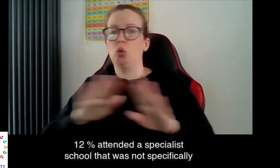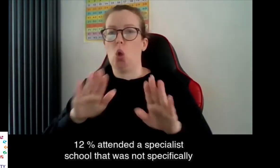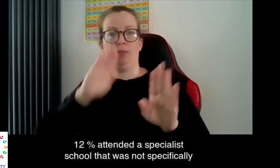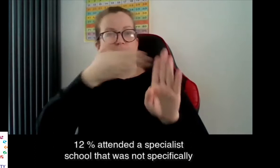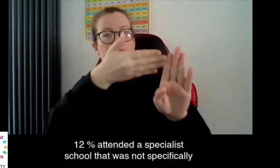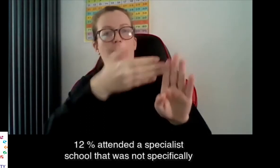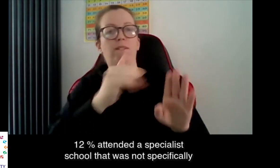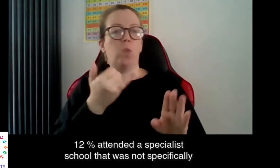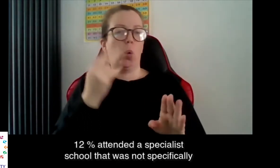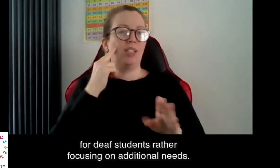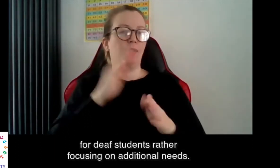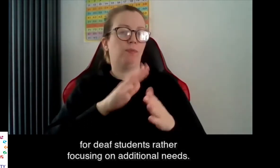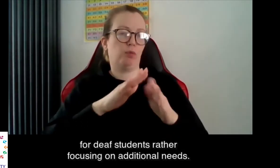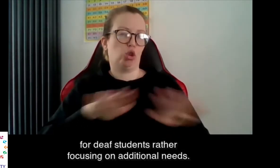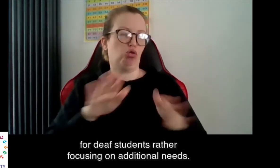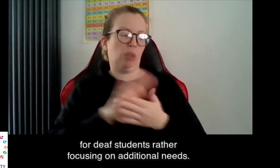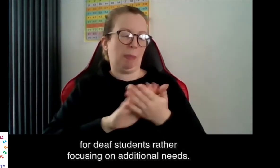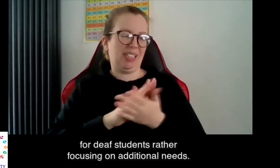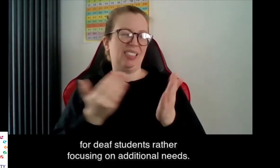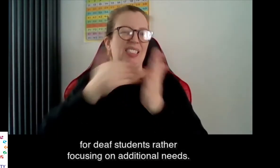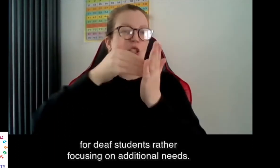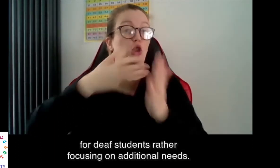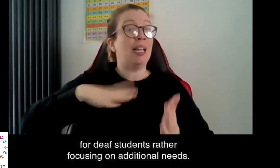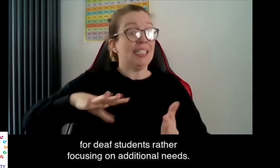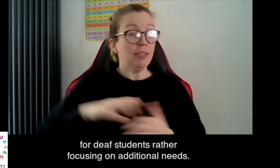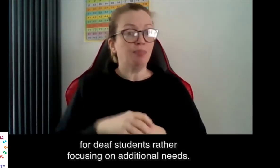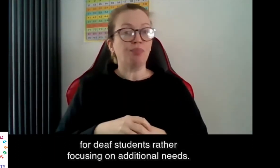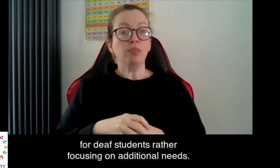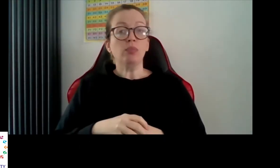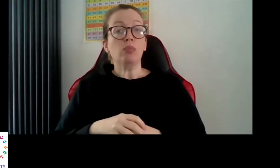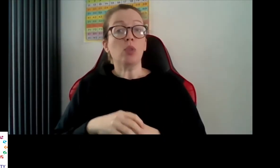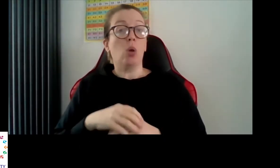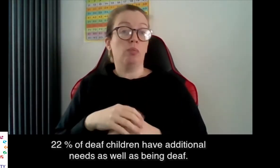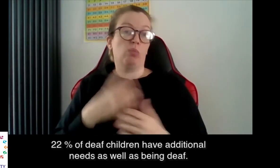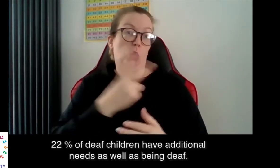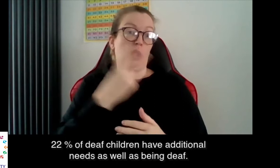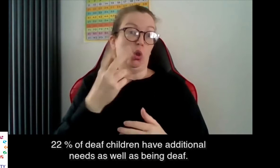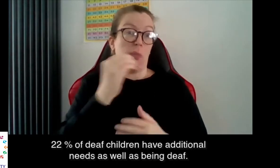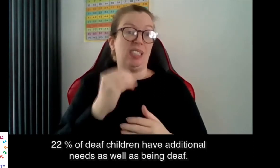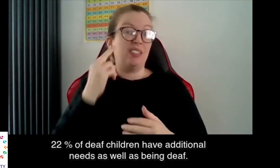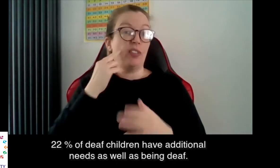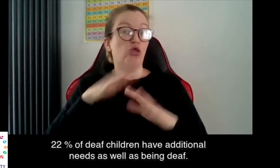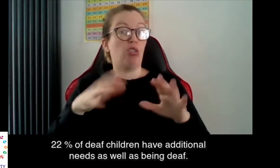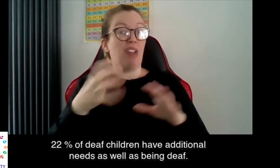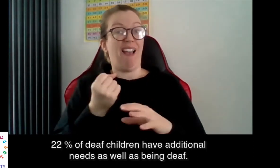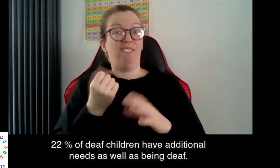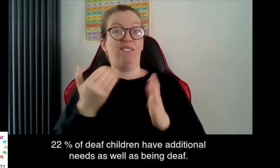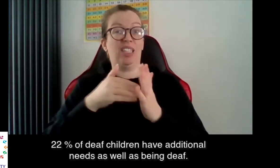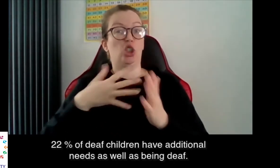that was not specifically for deaf students, rather focusing on additional needs. 22% of deaf children have additional needs as well as